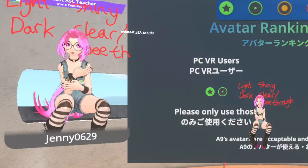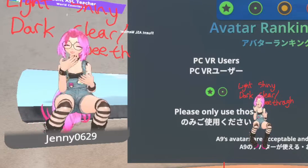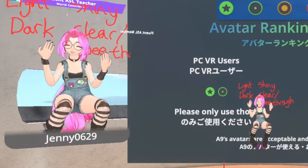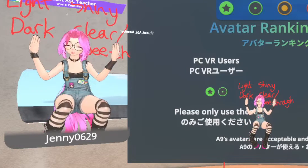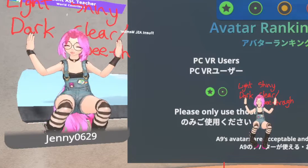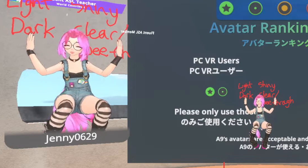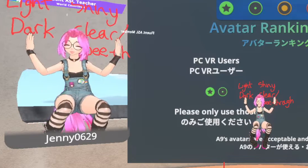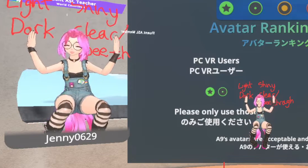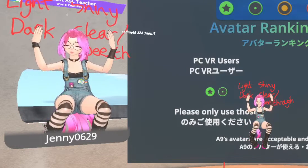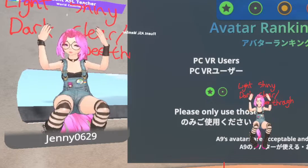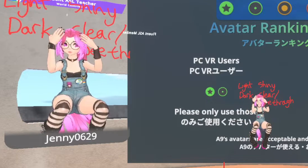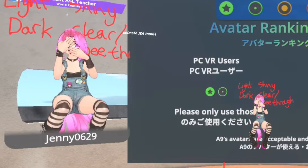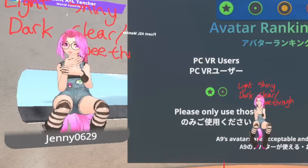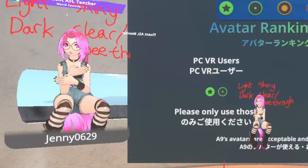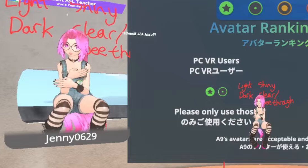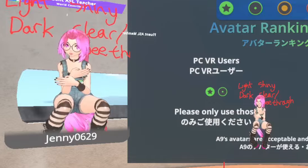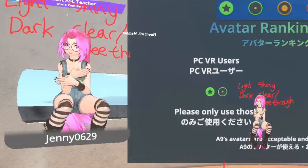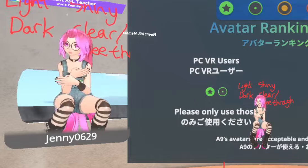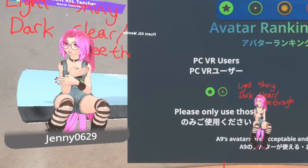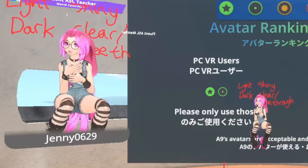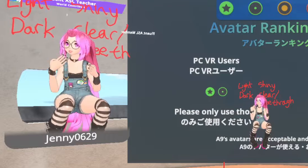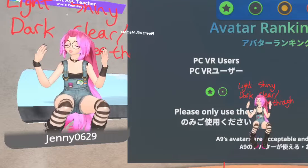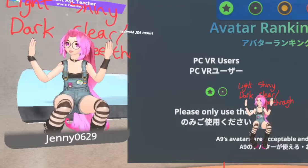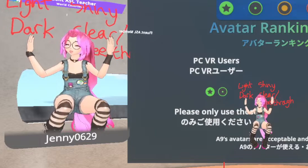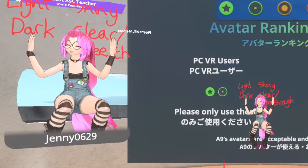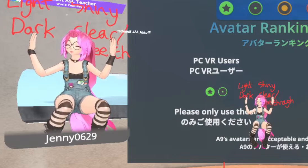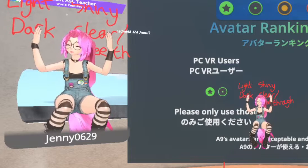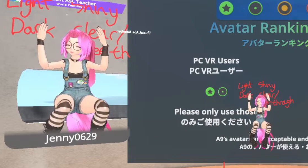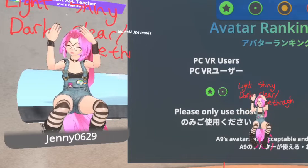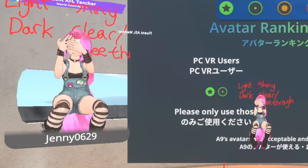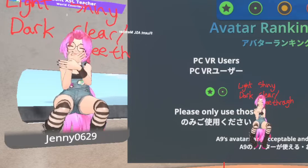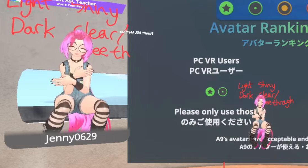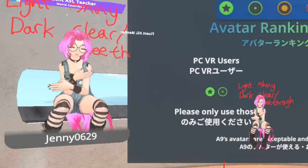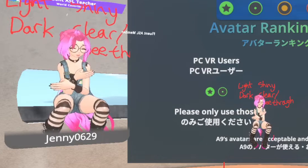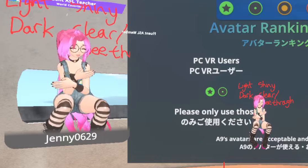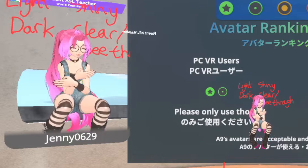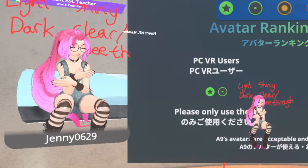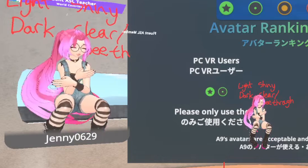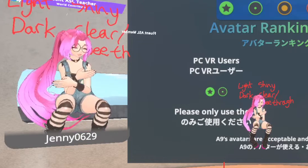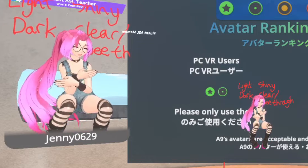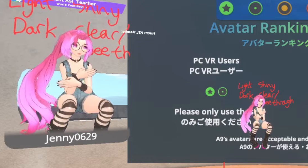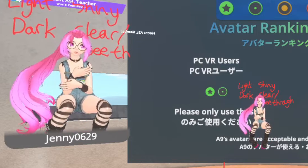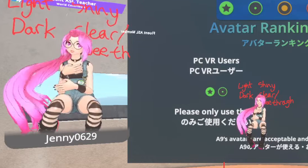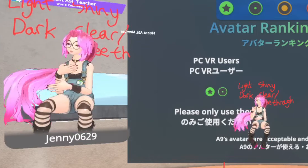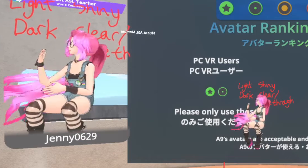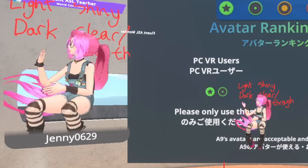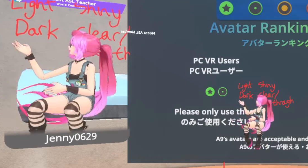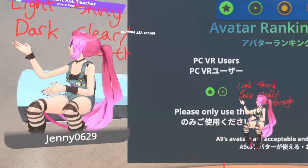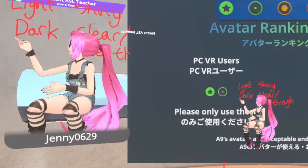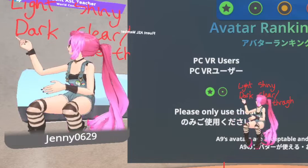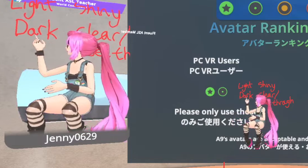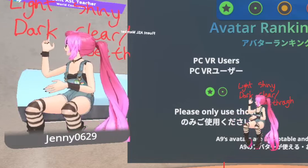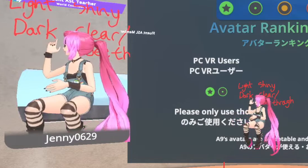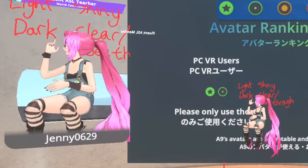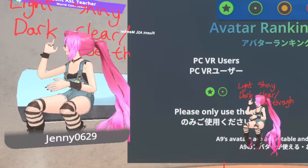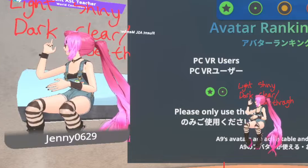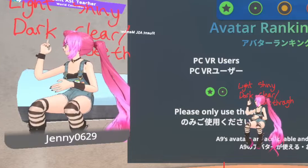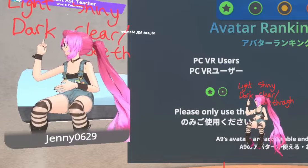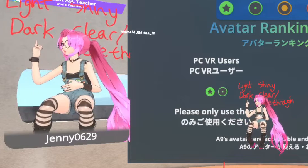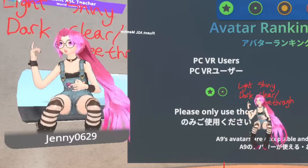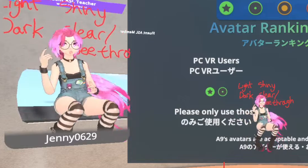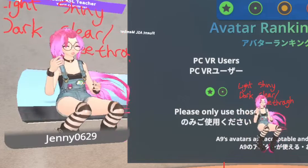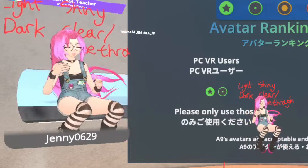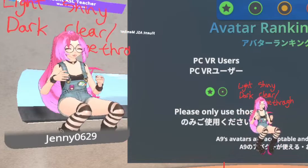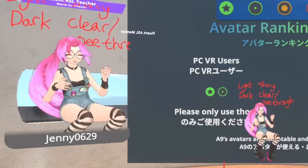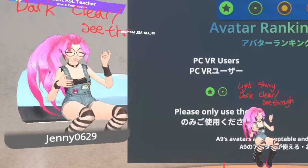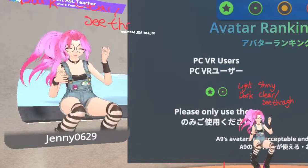face like this. The darkness falling, the night has come. It is dark, right? But then if you want to say the opposite,